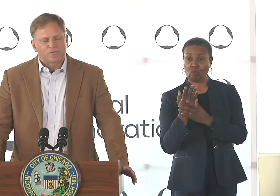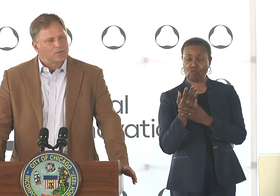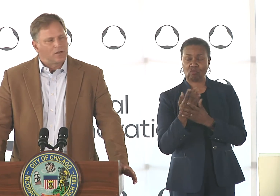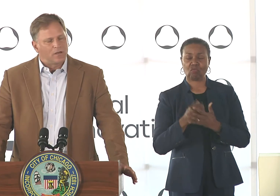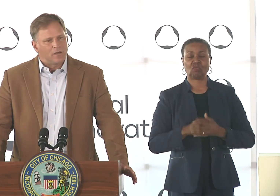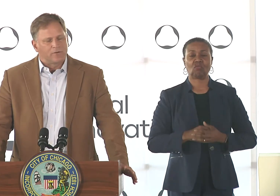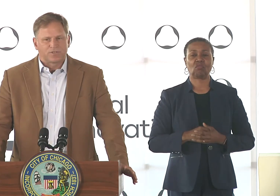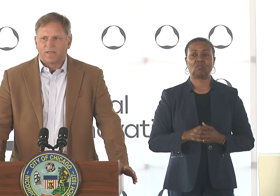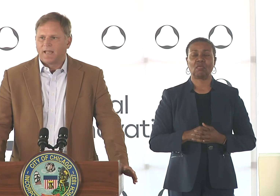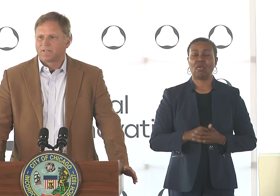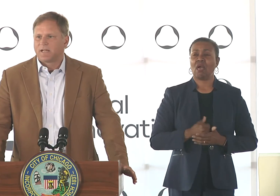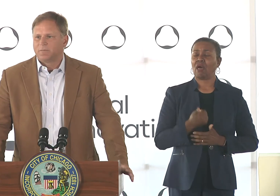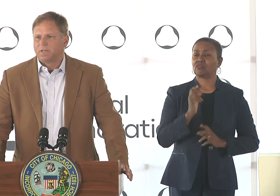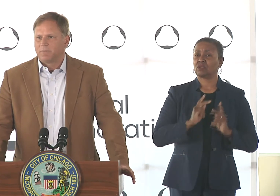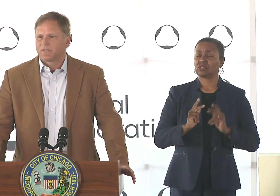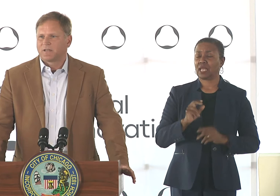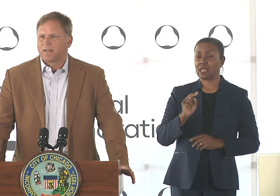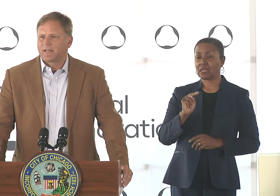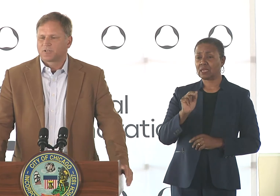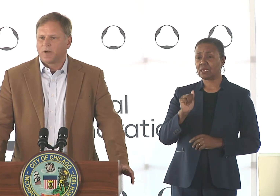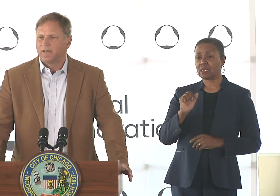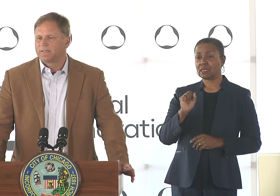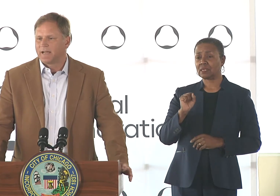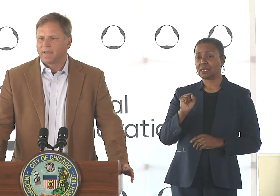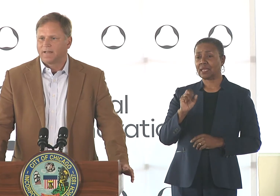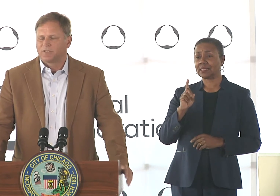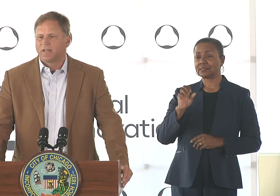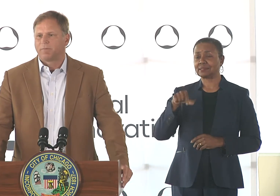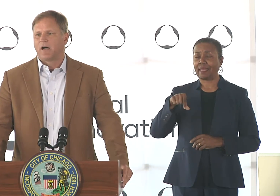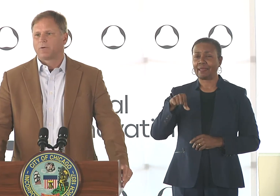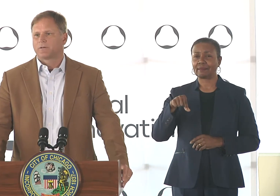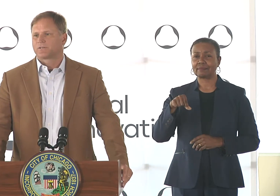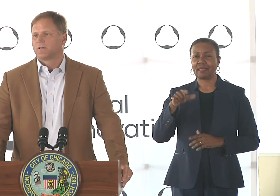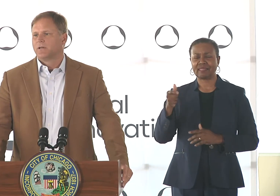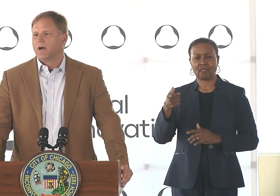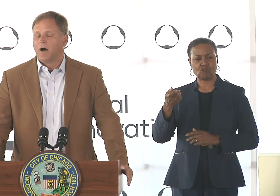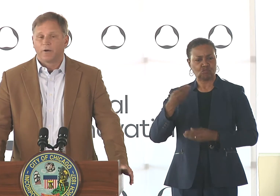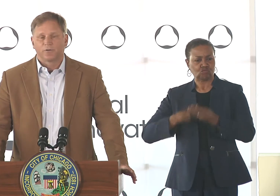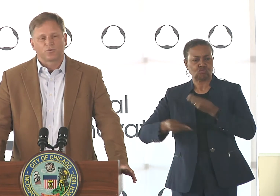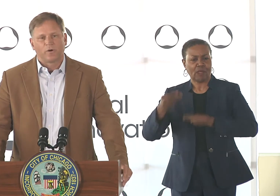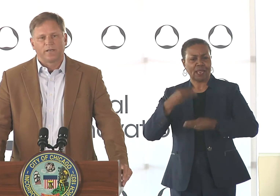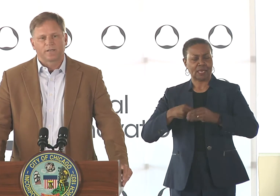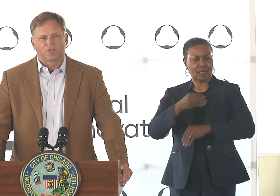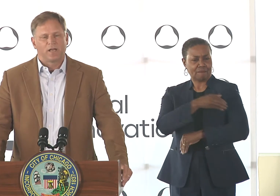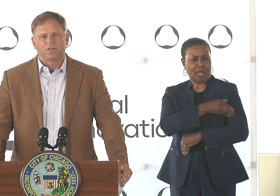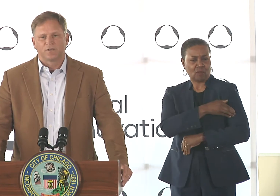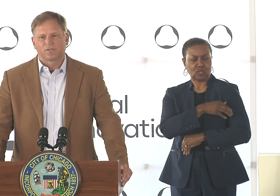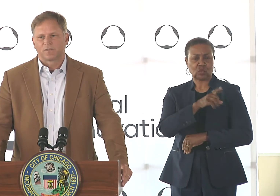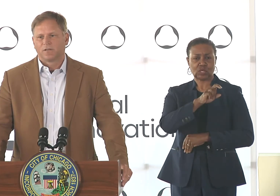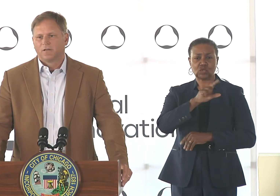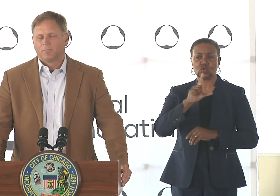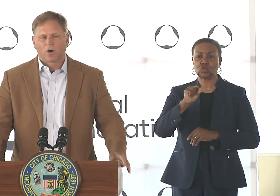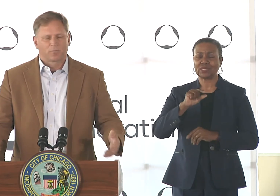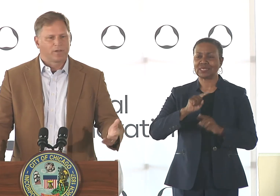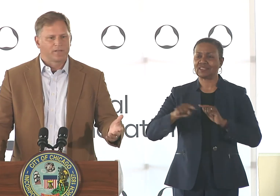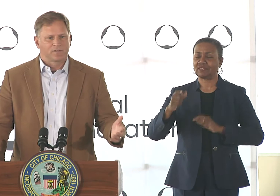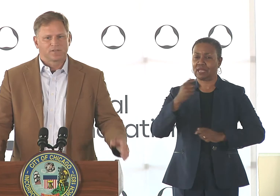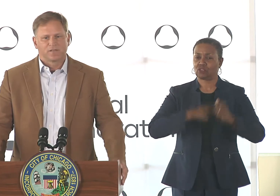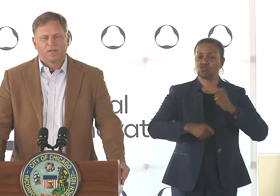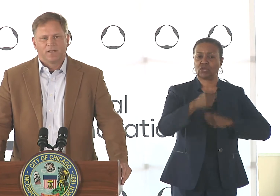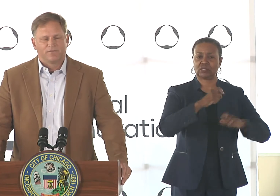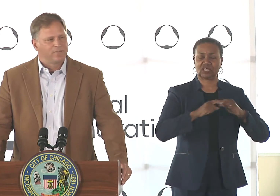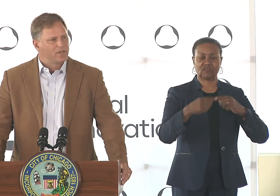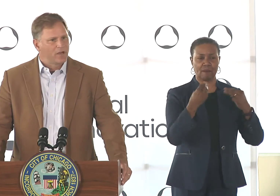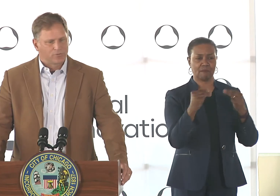And others understand Nasdaq to be the best-in-class trading technology that powers 120 exchanges,